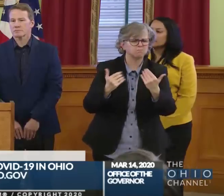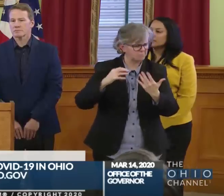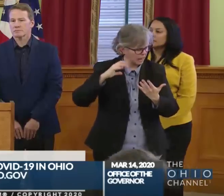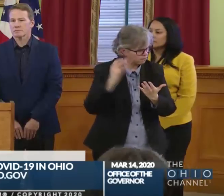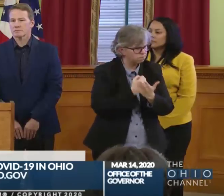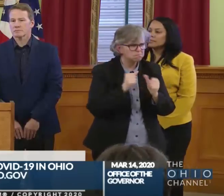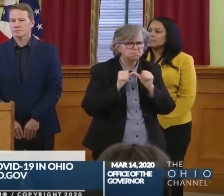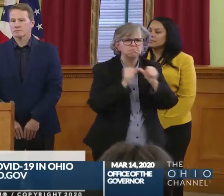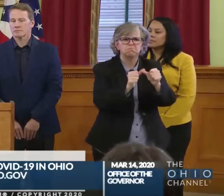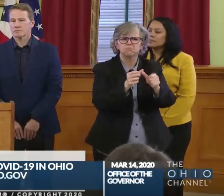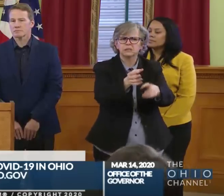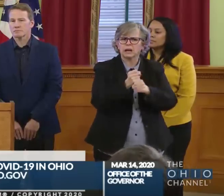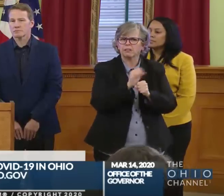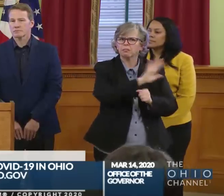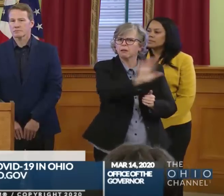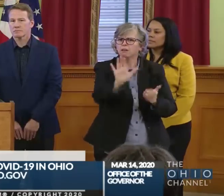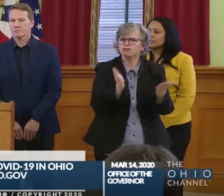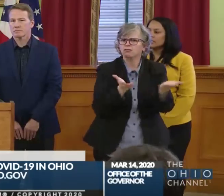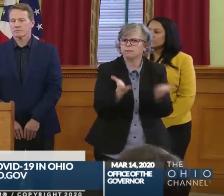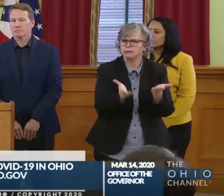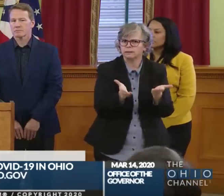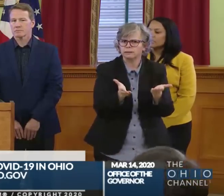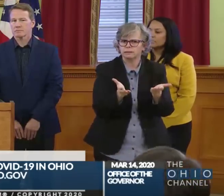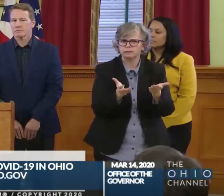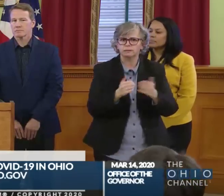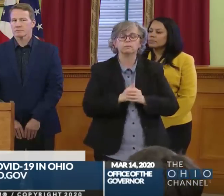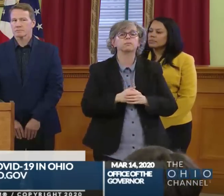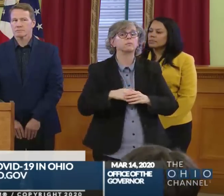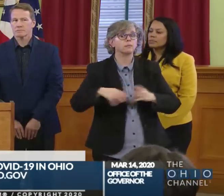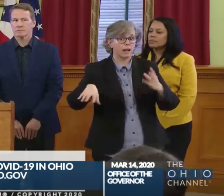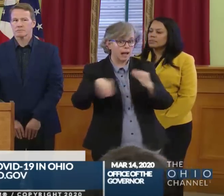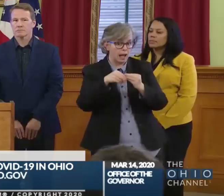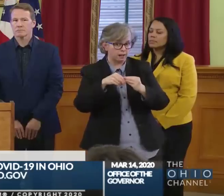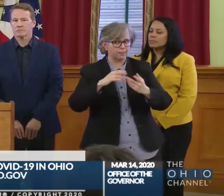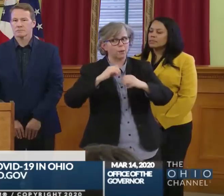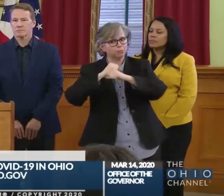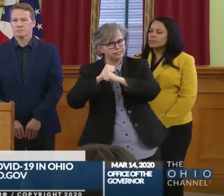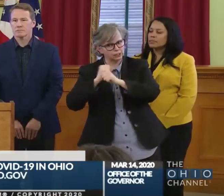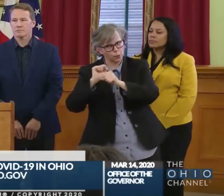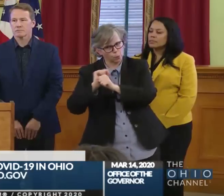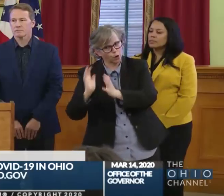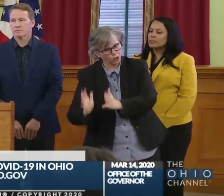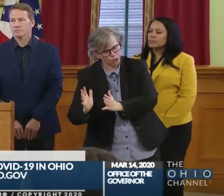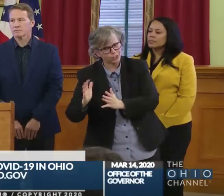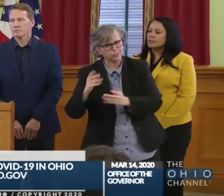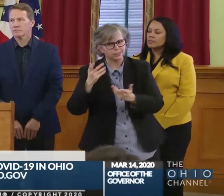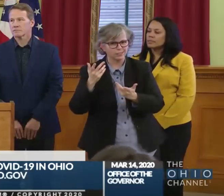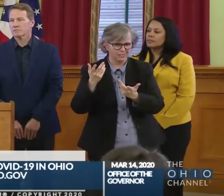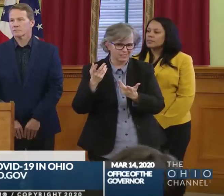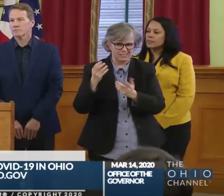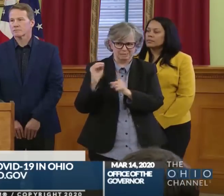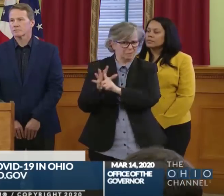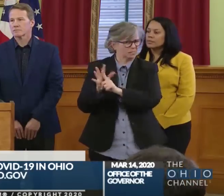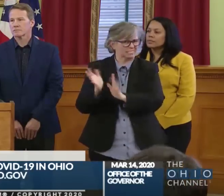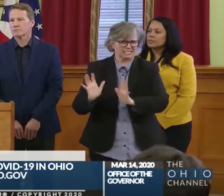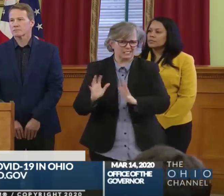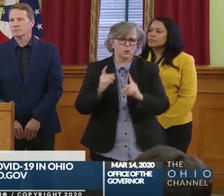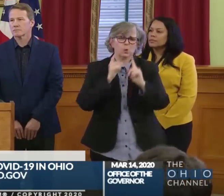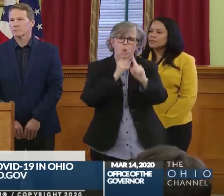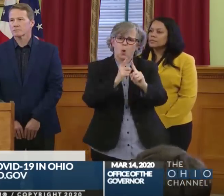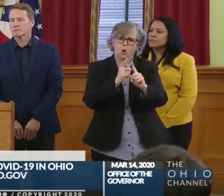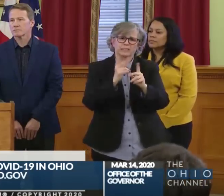patients from potential exposure and the workforce from potential exposure. This is really intended to keep everyone healthy in all ways, not just